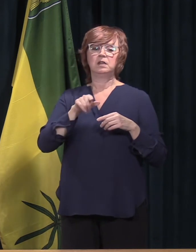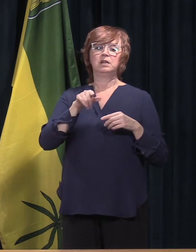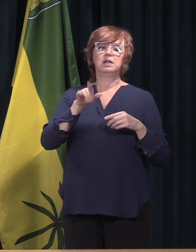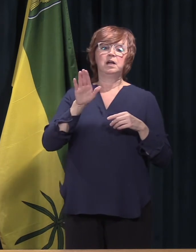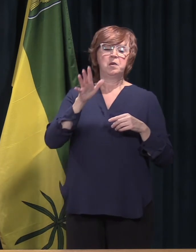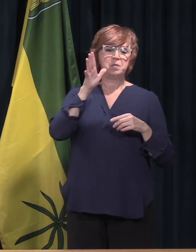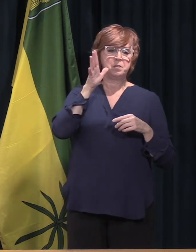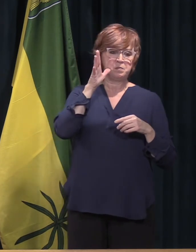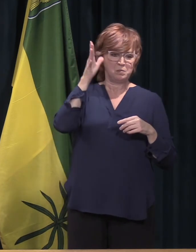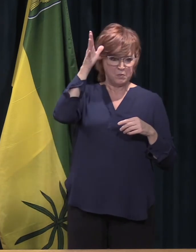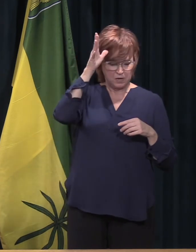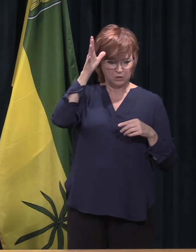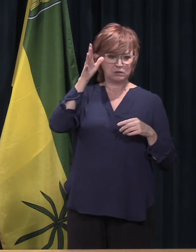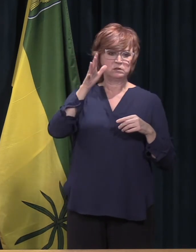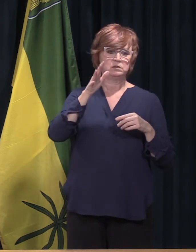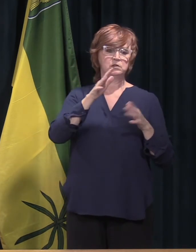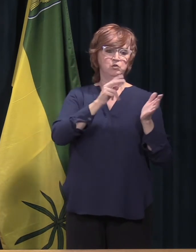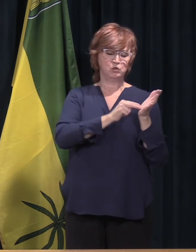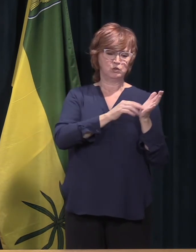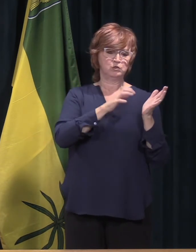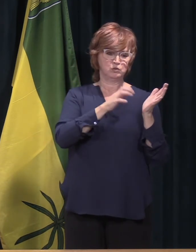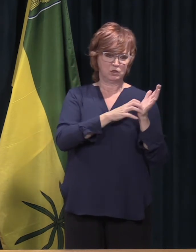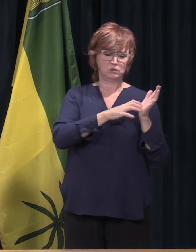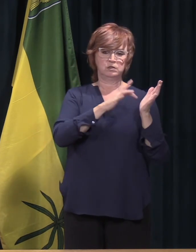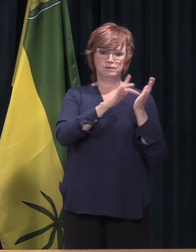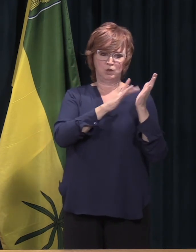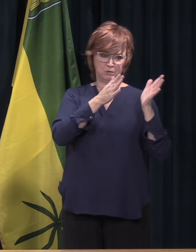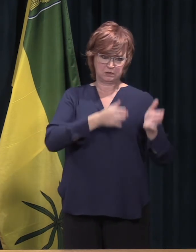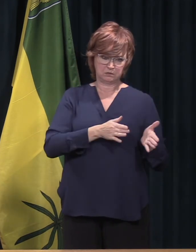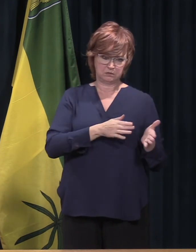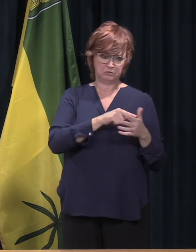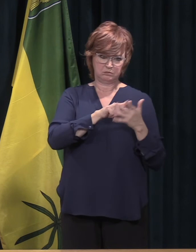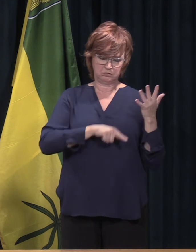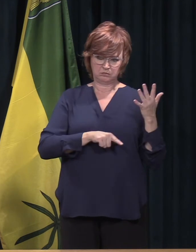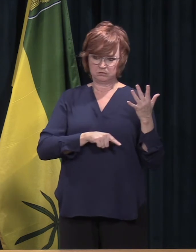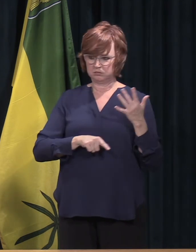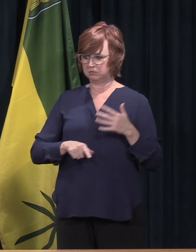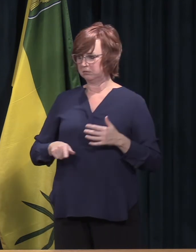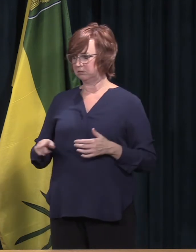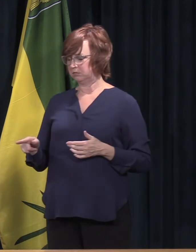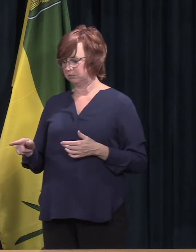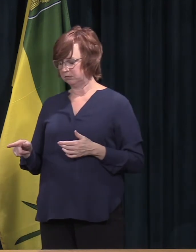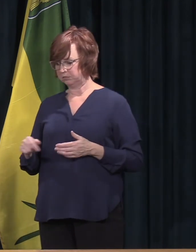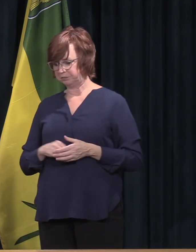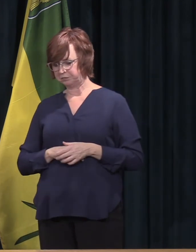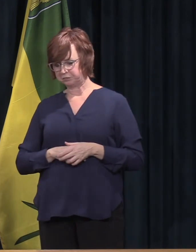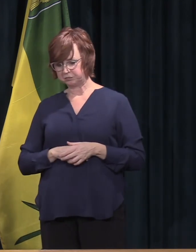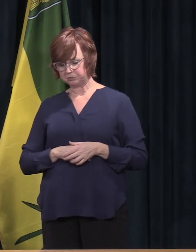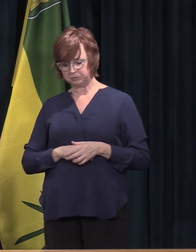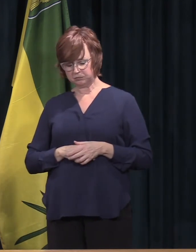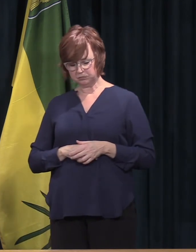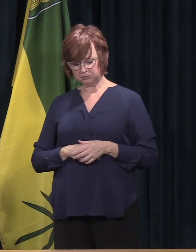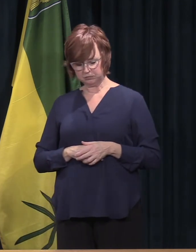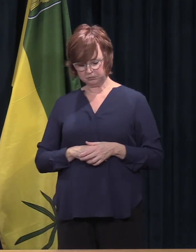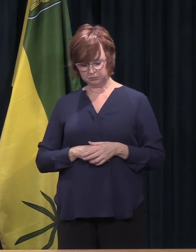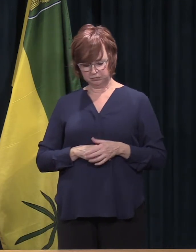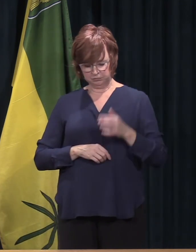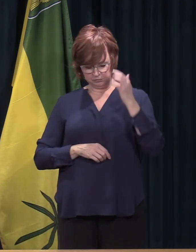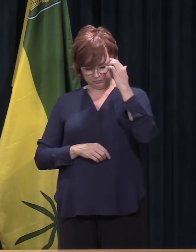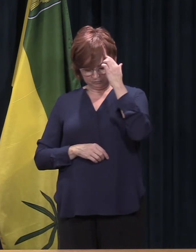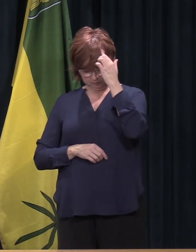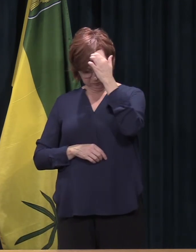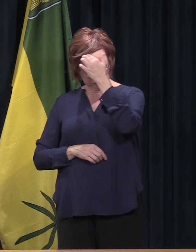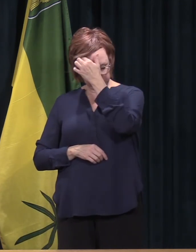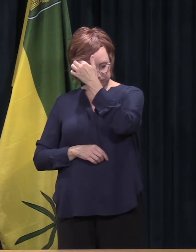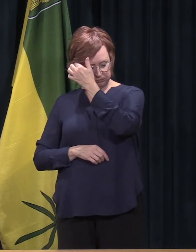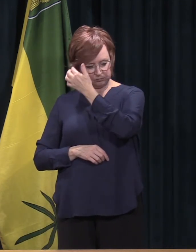think there's been discussions, and again, I don't know who leaked the agenda of our FPT call, but this was this came